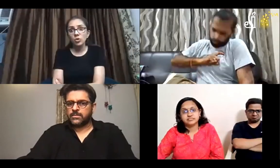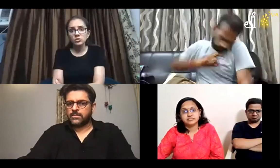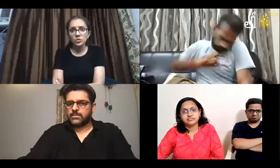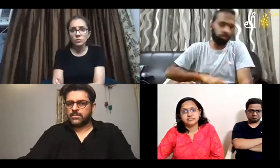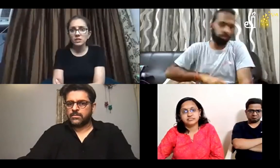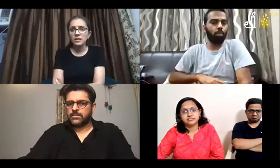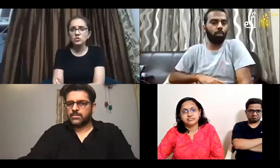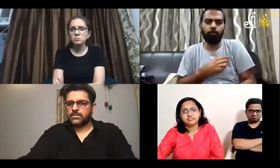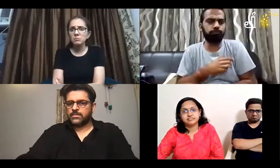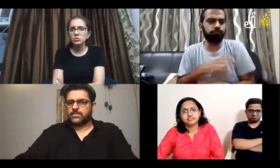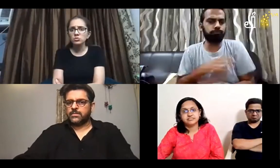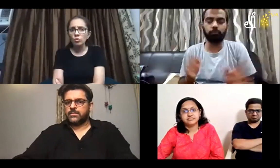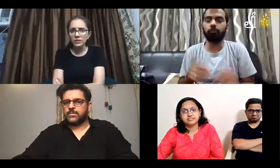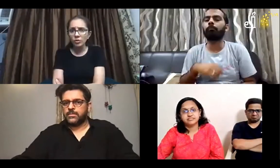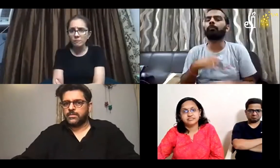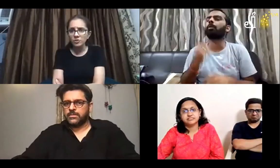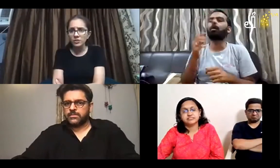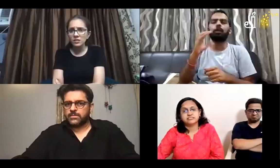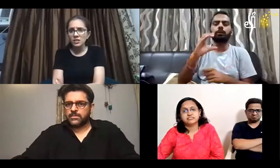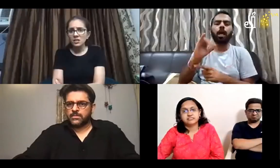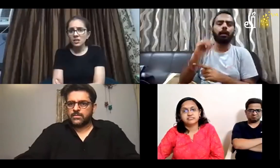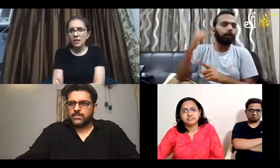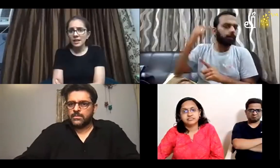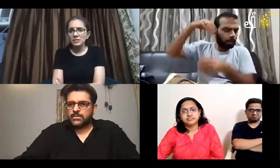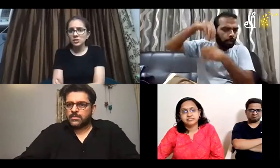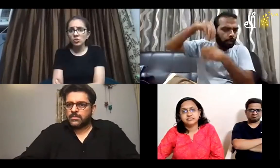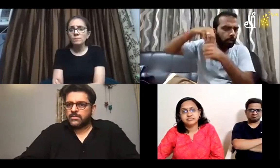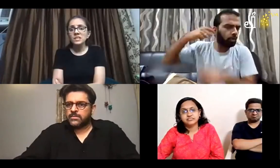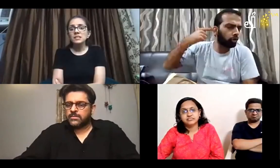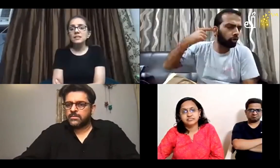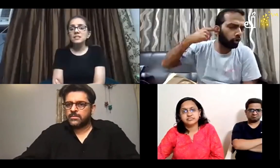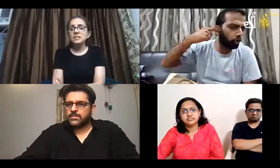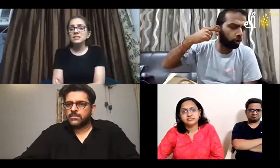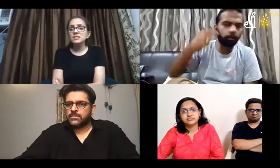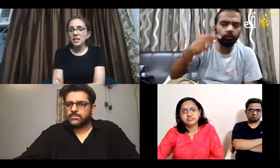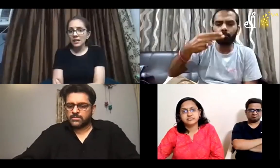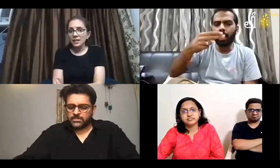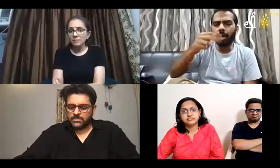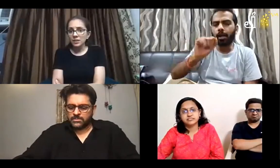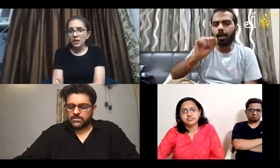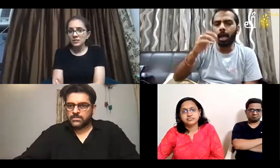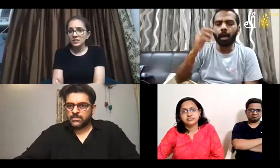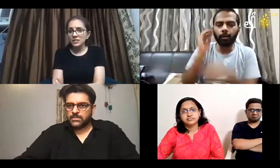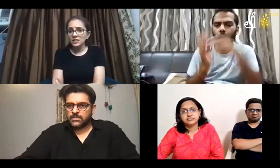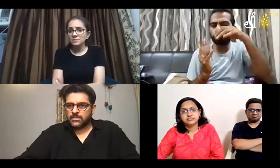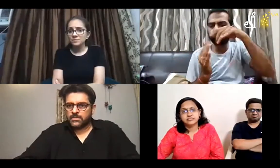what the doctor told me, and that just made me so underconfident. And inside the CI,